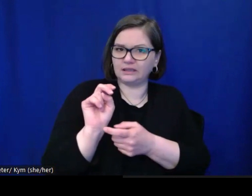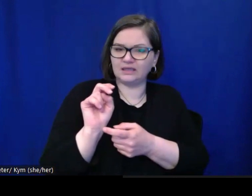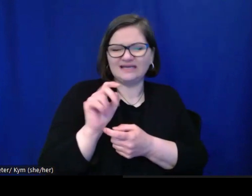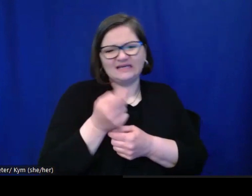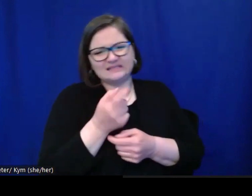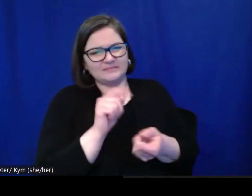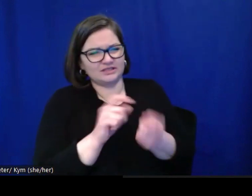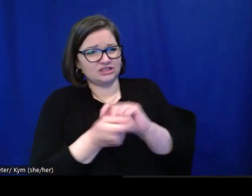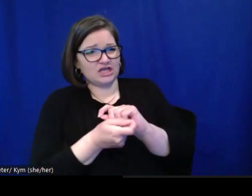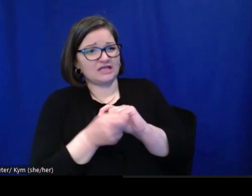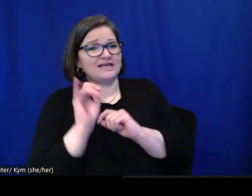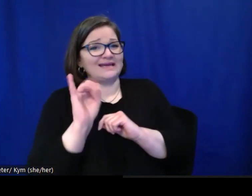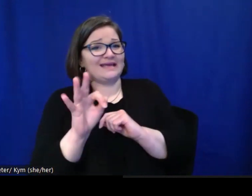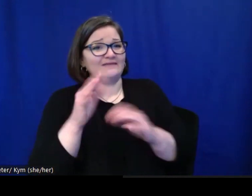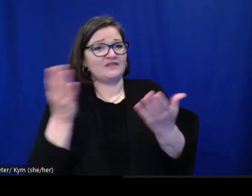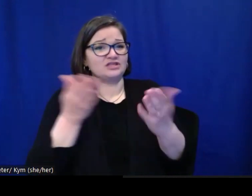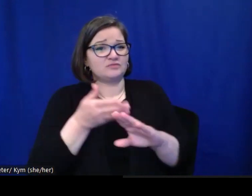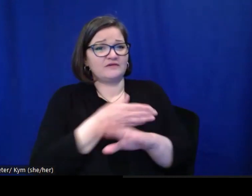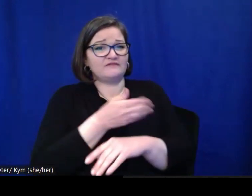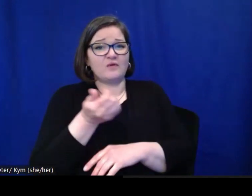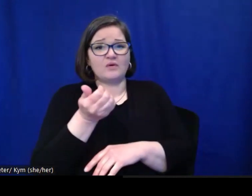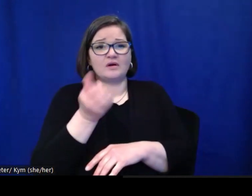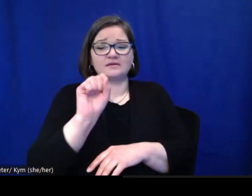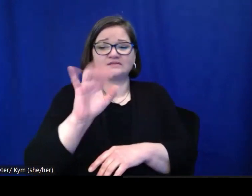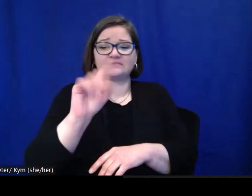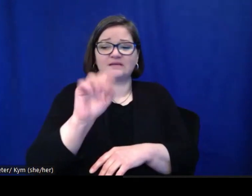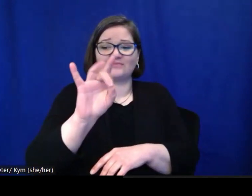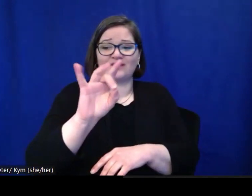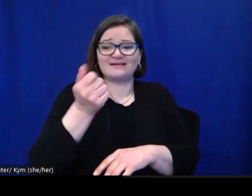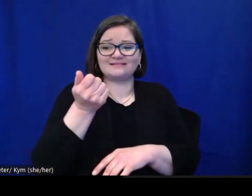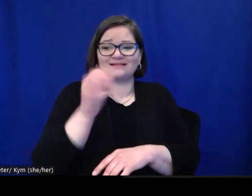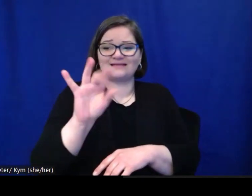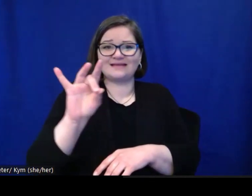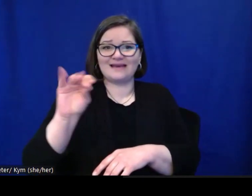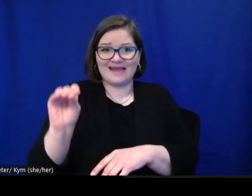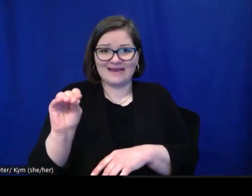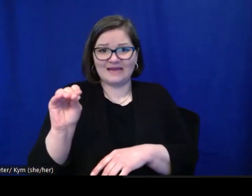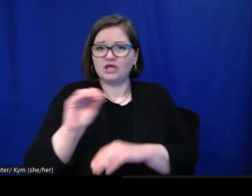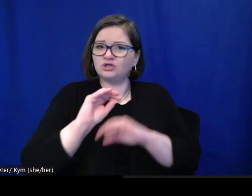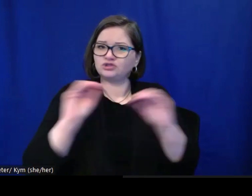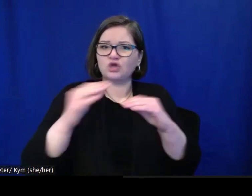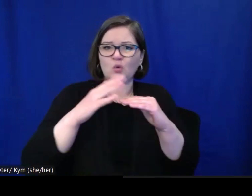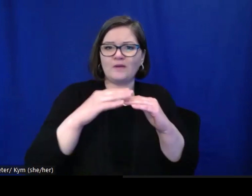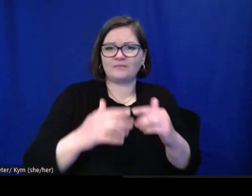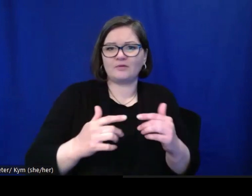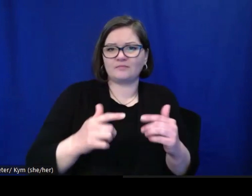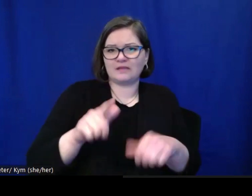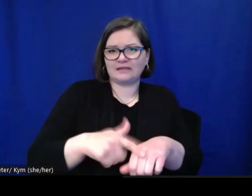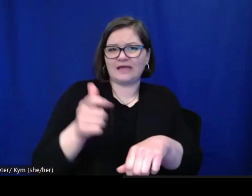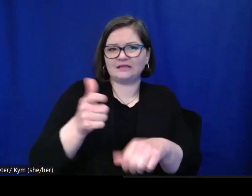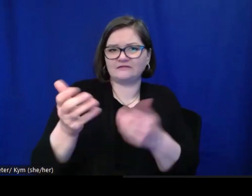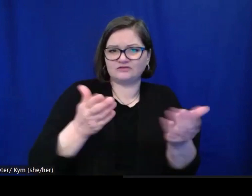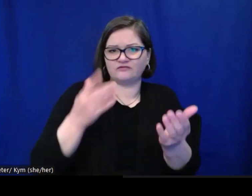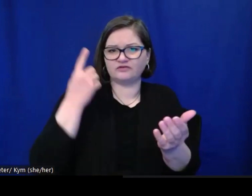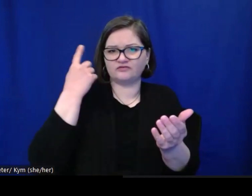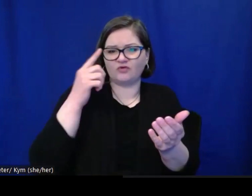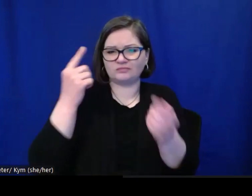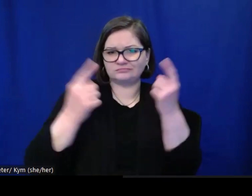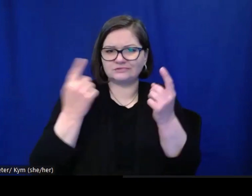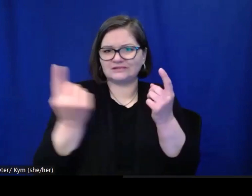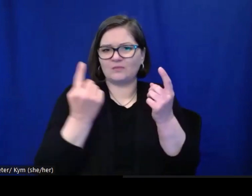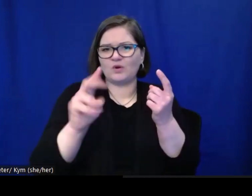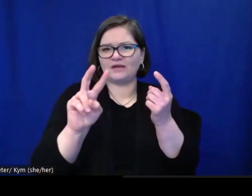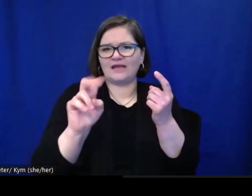served before September 8, 1980, there's no minimum length of service that considers a person a veteran for most